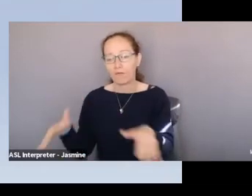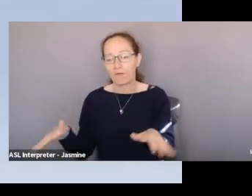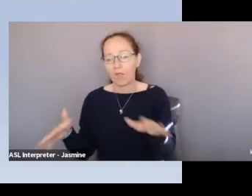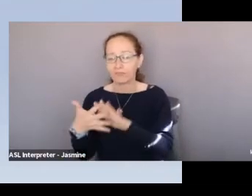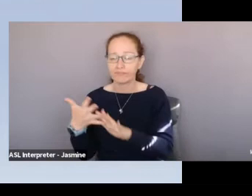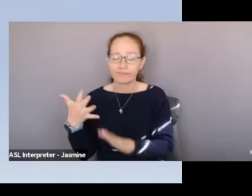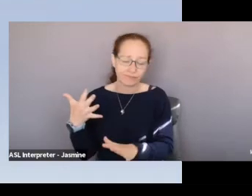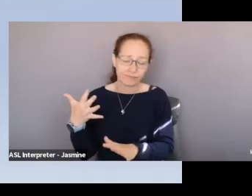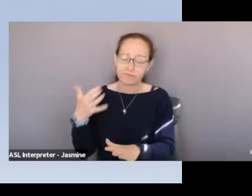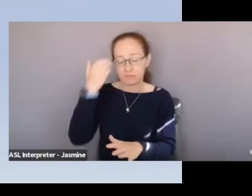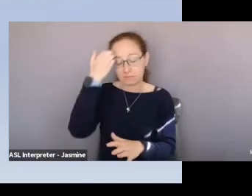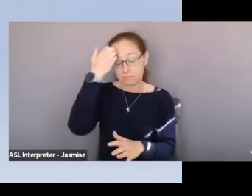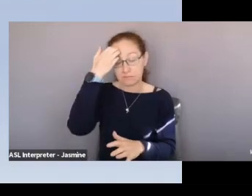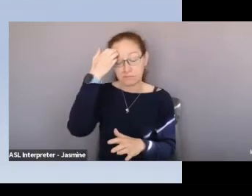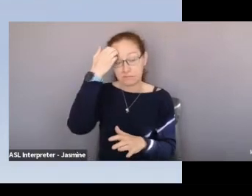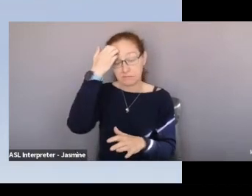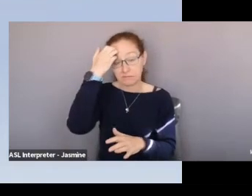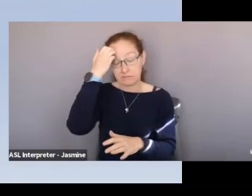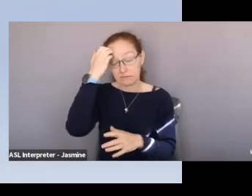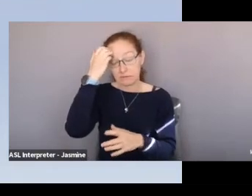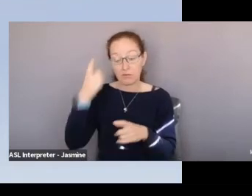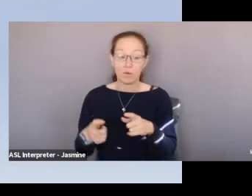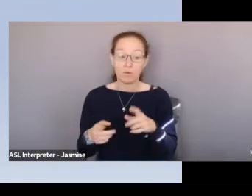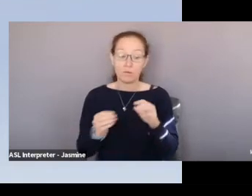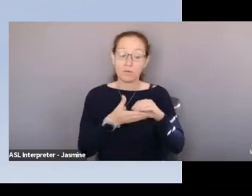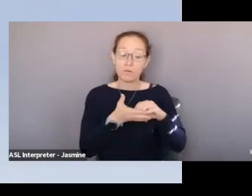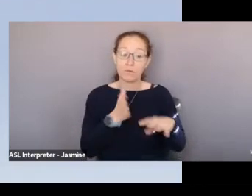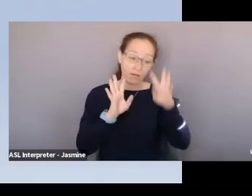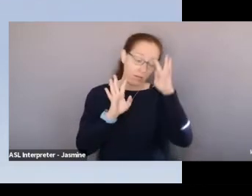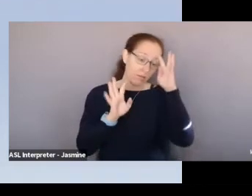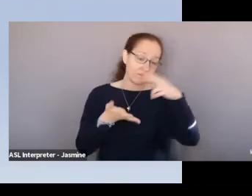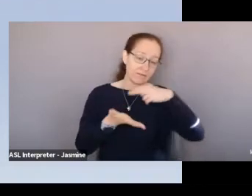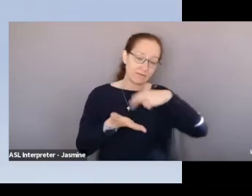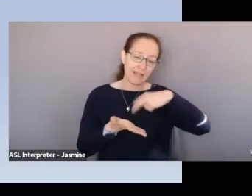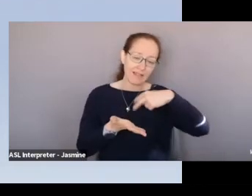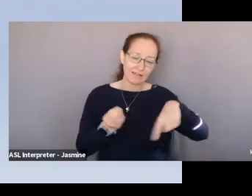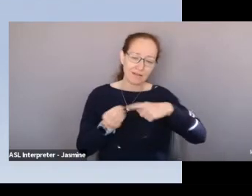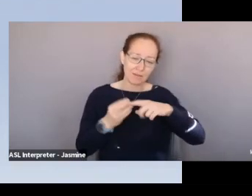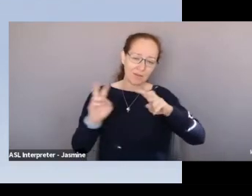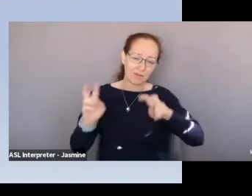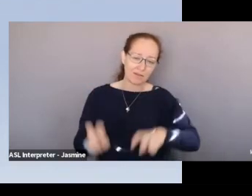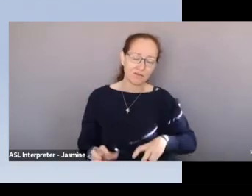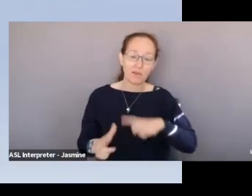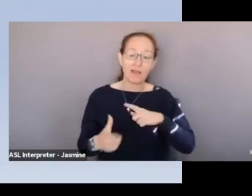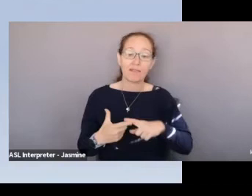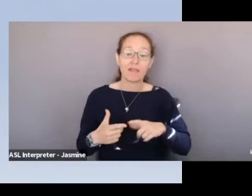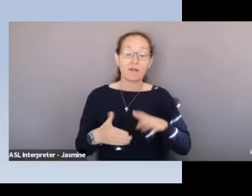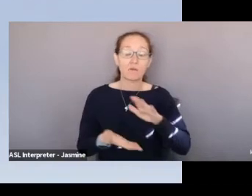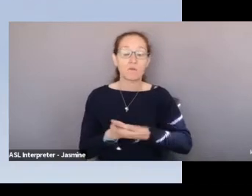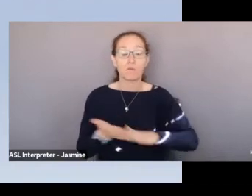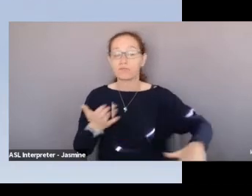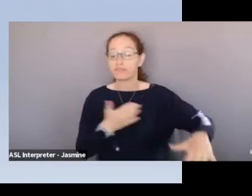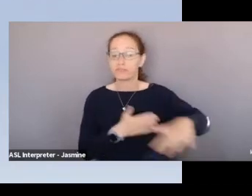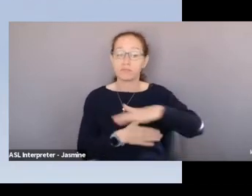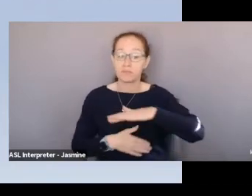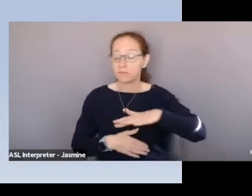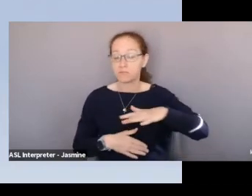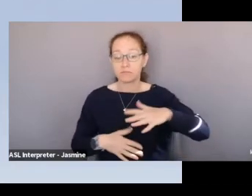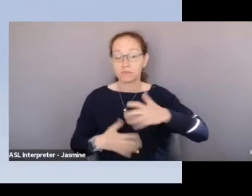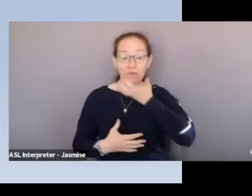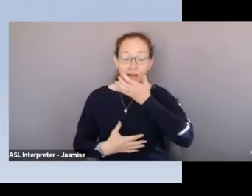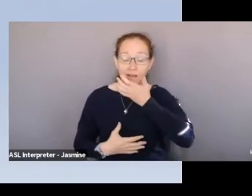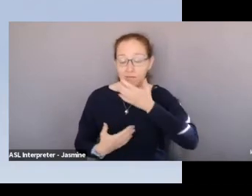then there was a performance in the schoolyard, which is here you see us pictured with some kids, of all the works created both by us and by